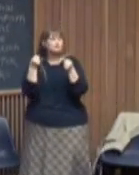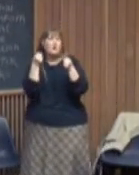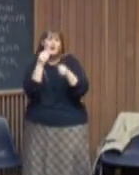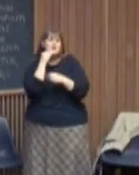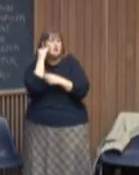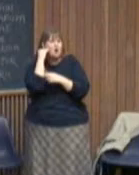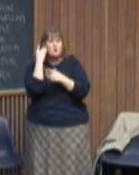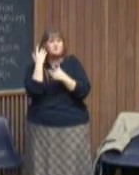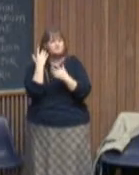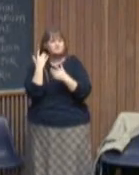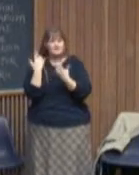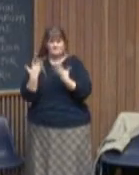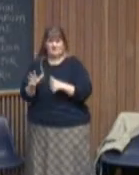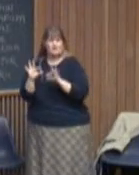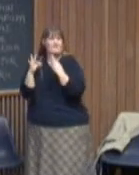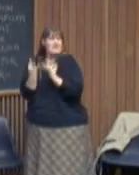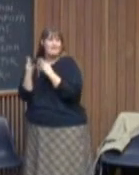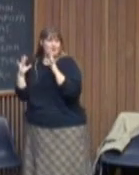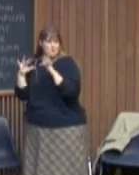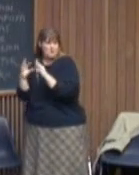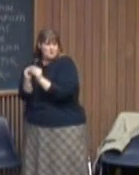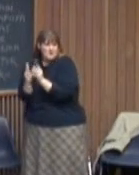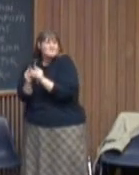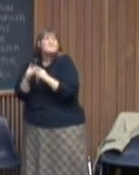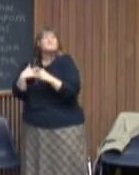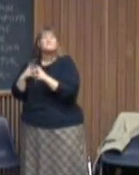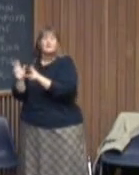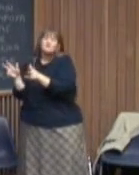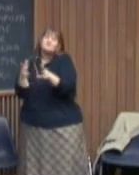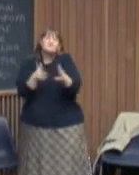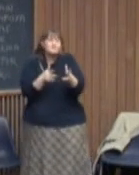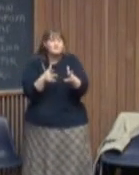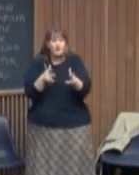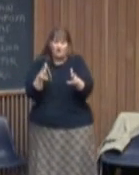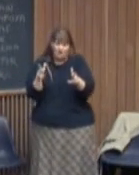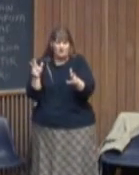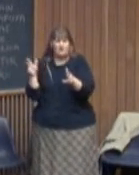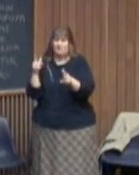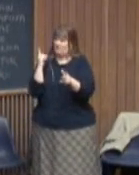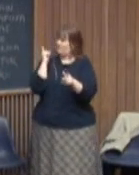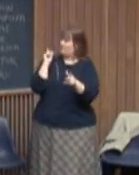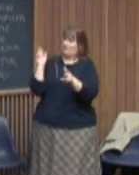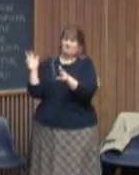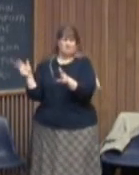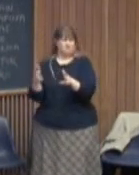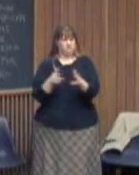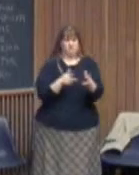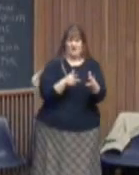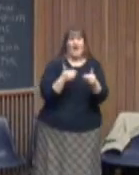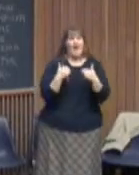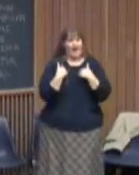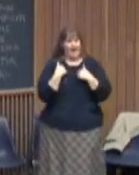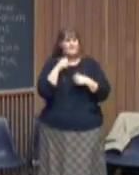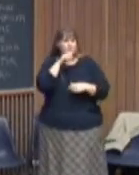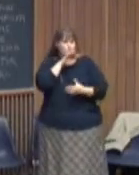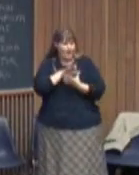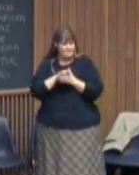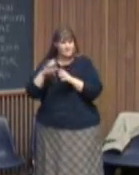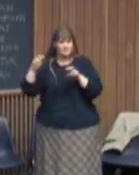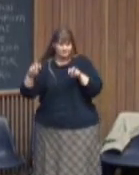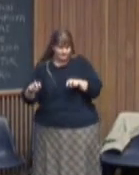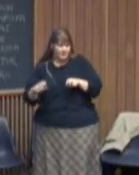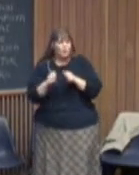reunion. He gets stopped by the police officer. He has his 10-year-old daughter in the back seat, his wife on the seat next to him. He gets detained for 30